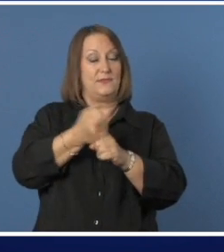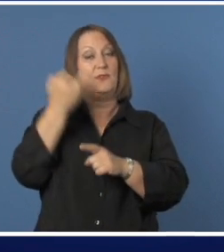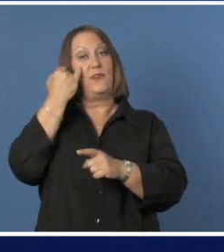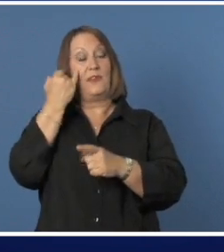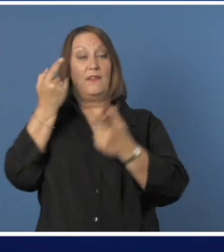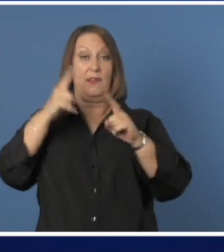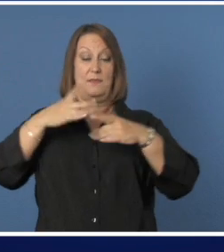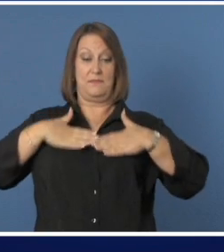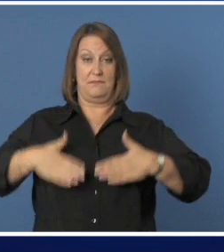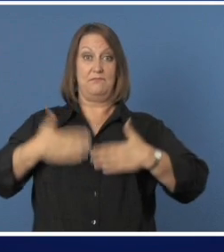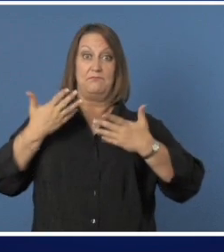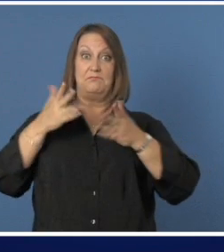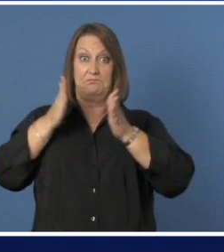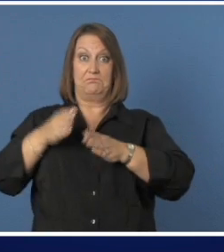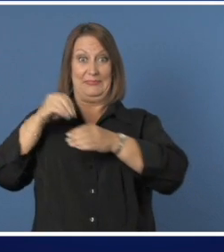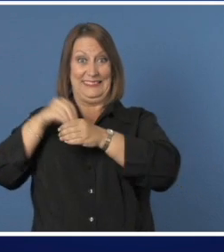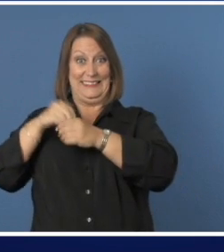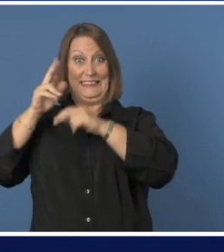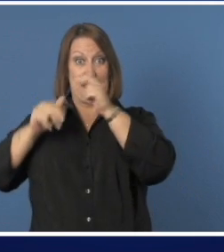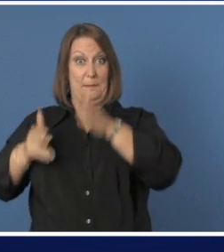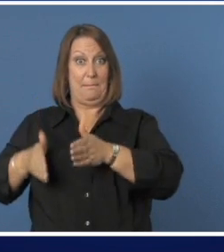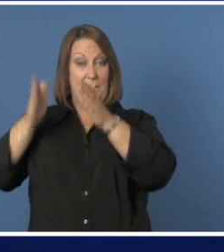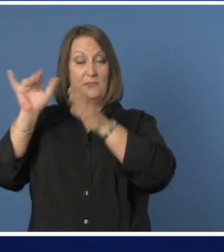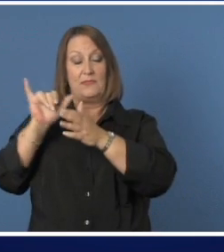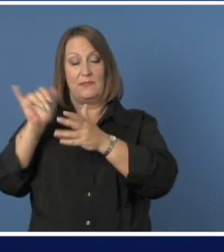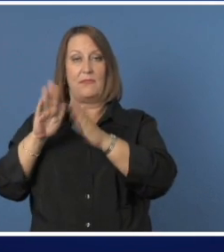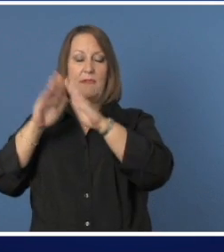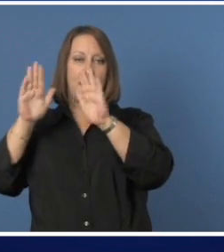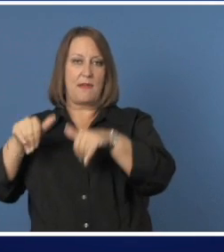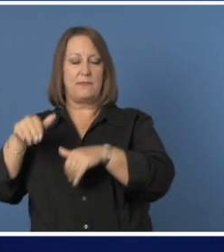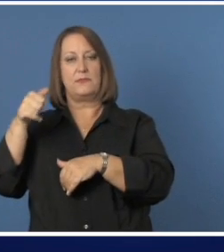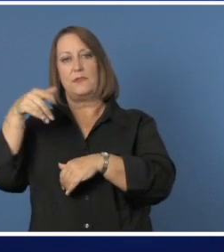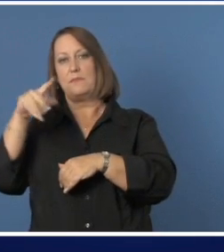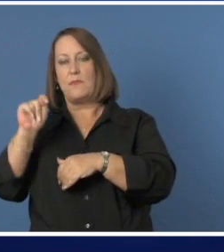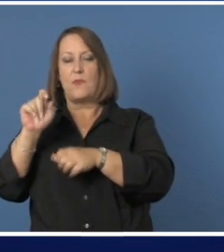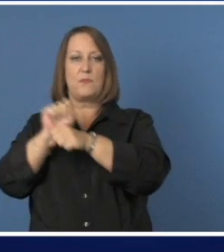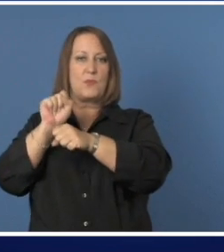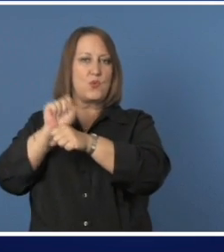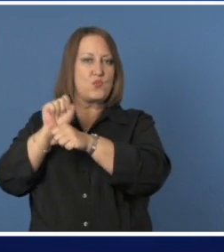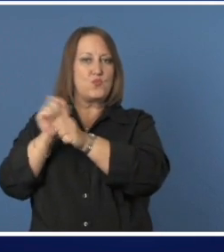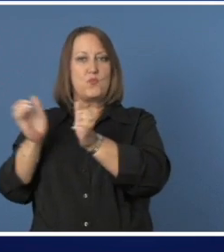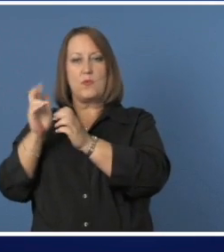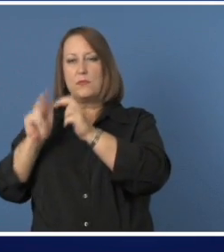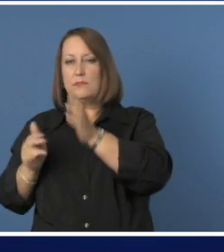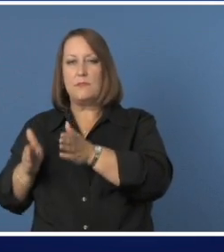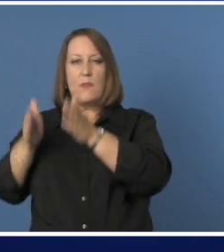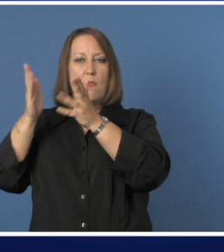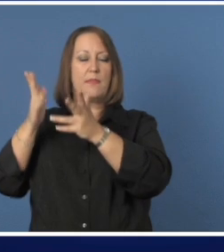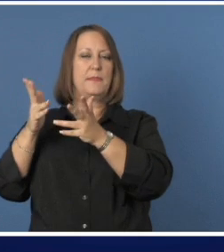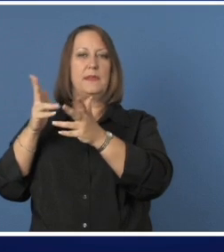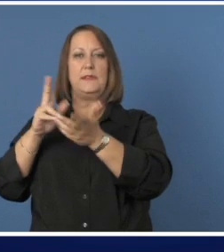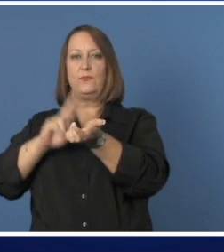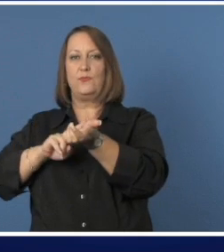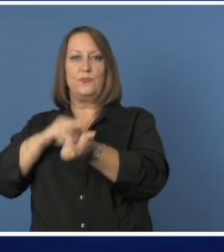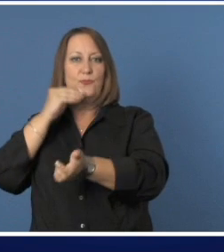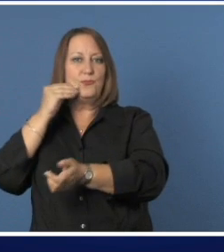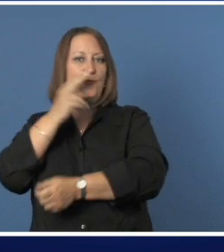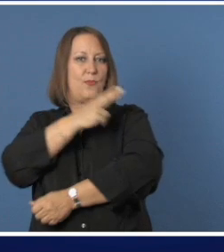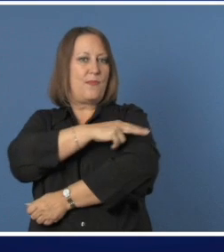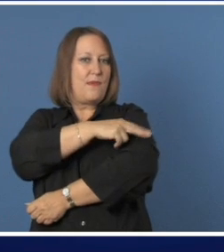small building school nursing home hospital